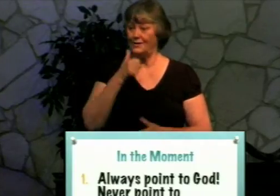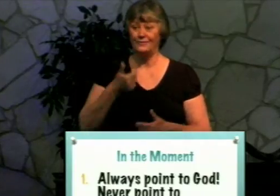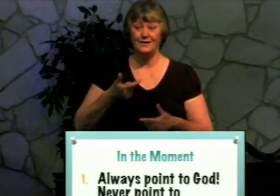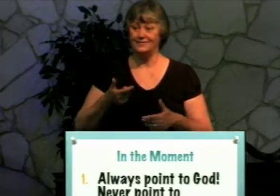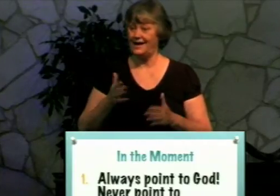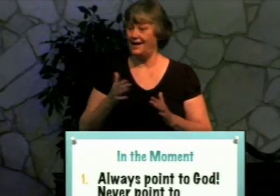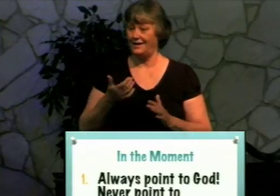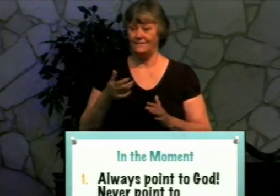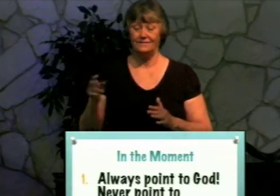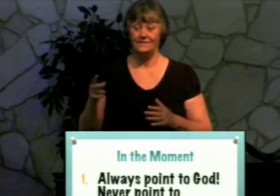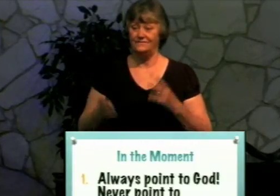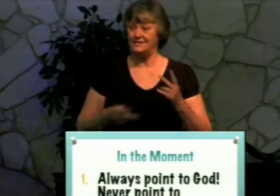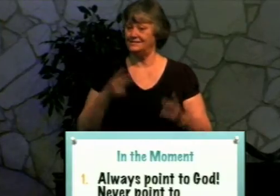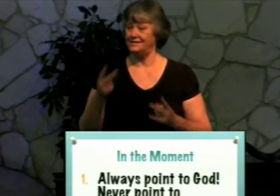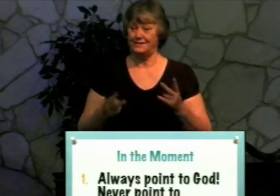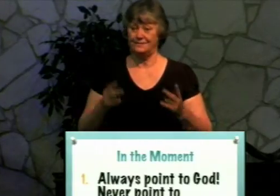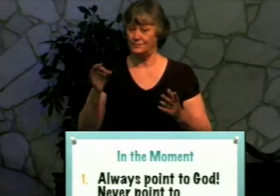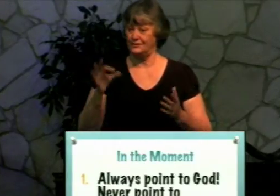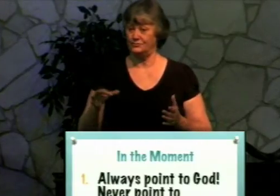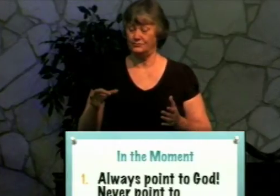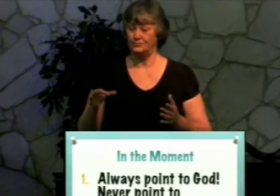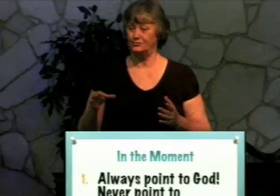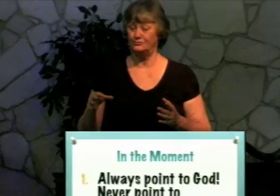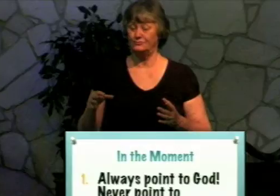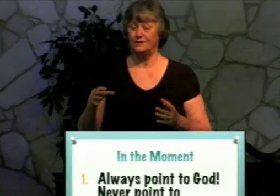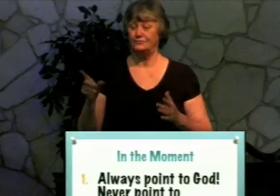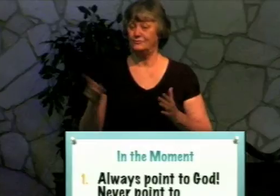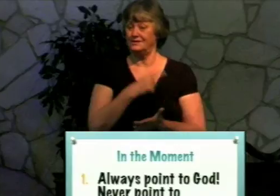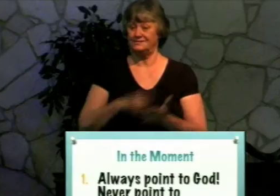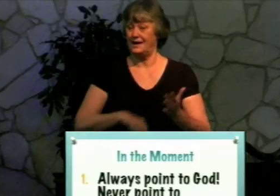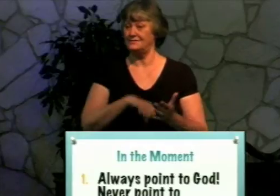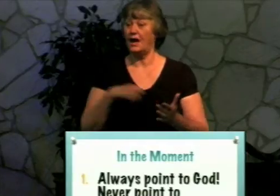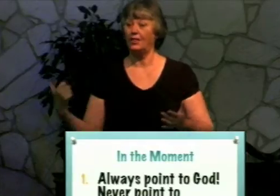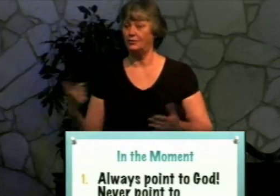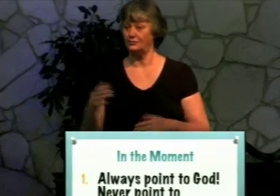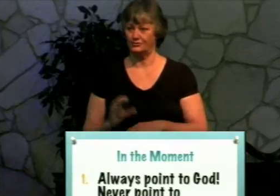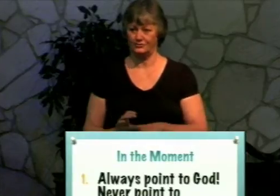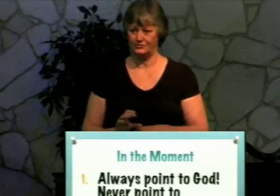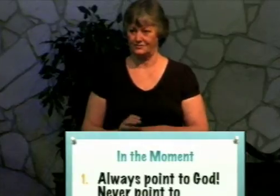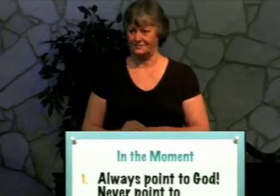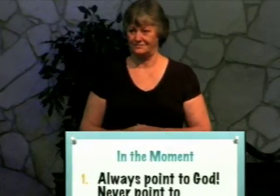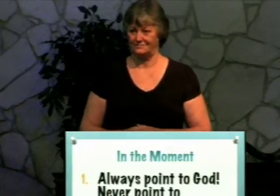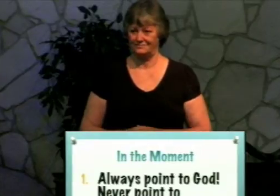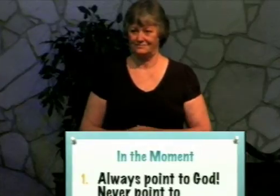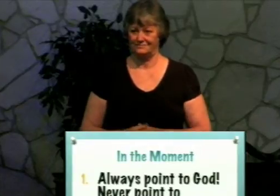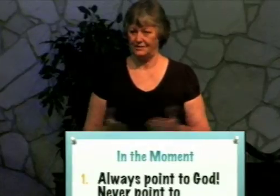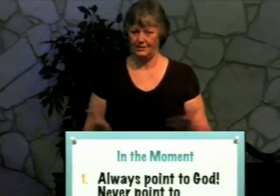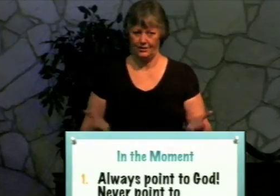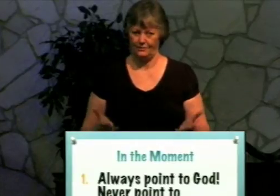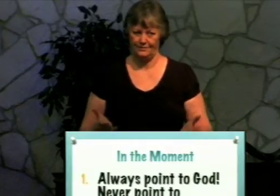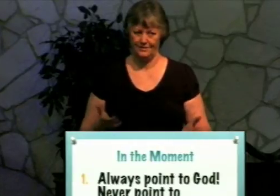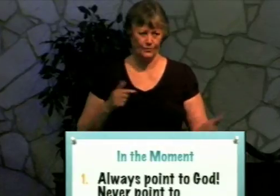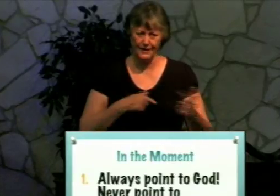don't allow visiting preachers to criticize other churches here. We